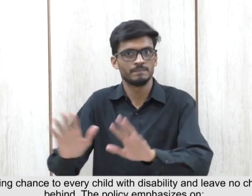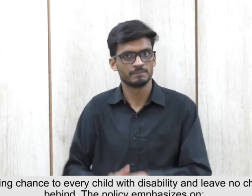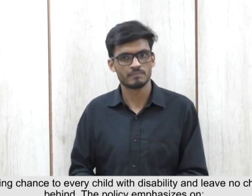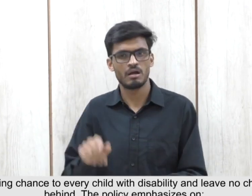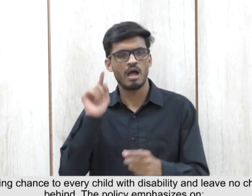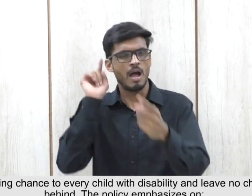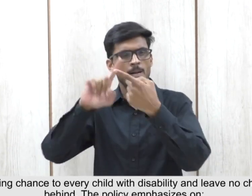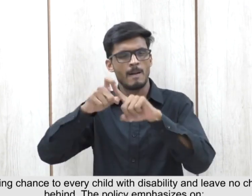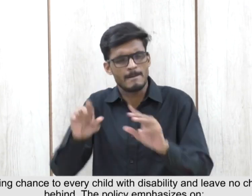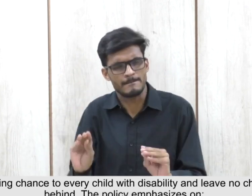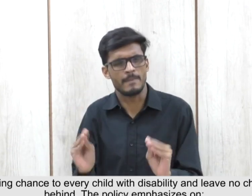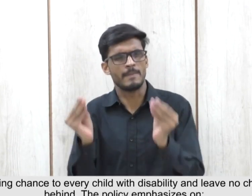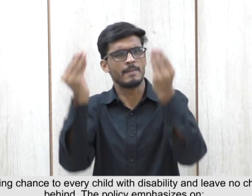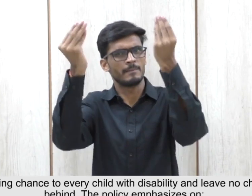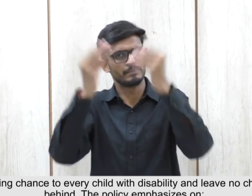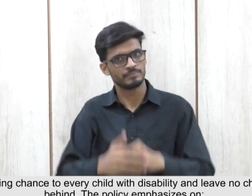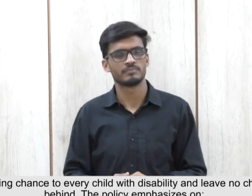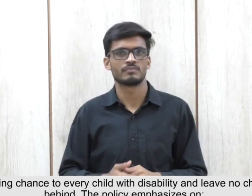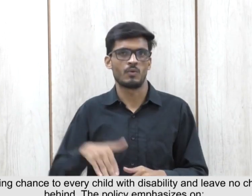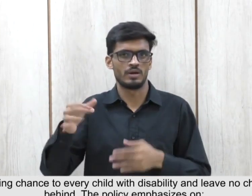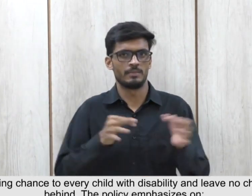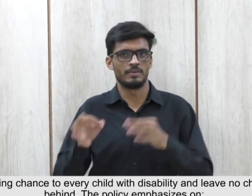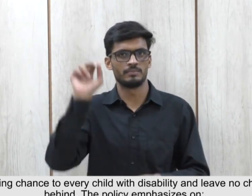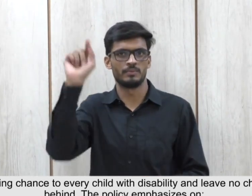behind. The policy emphasizes on